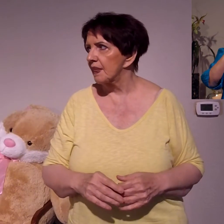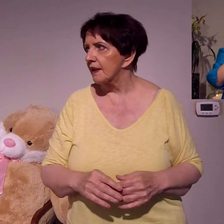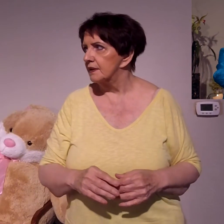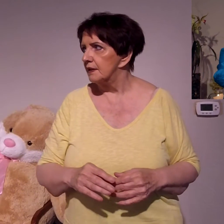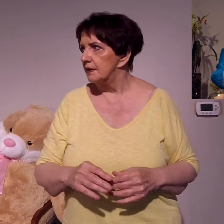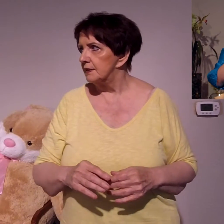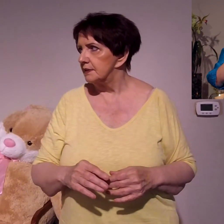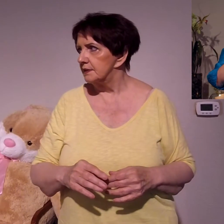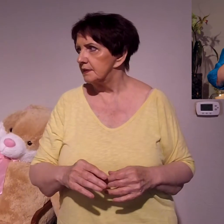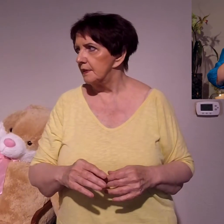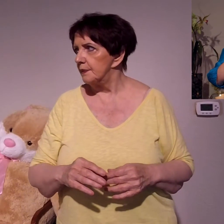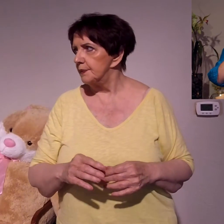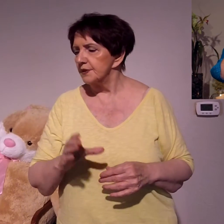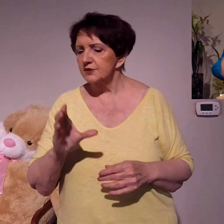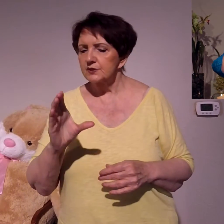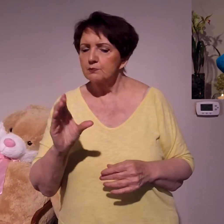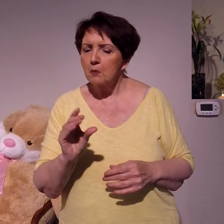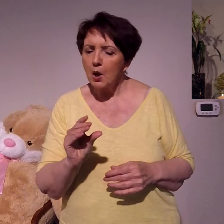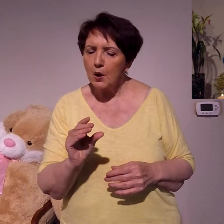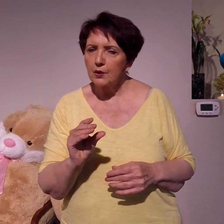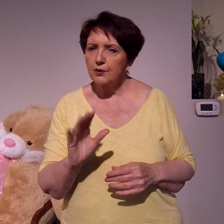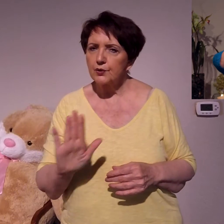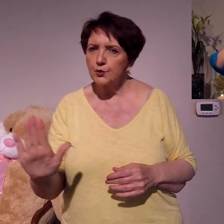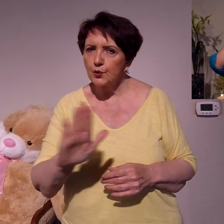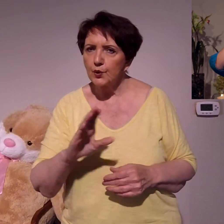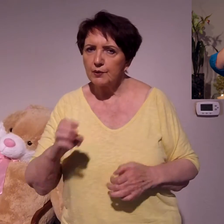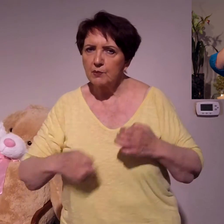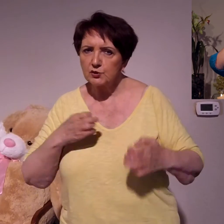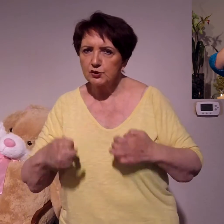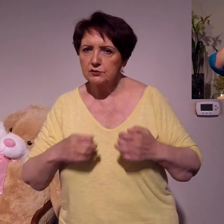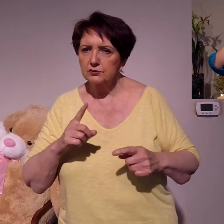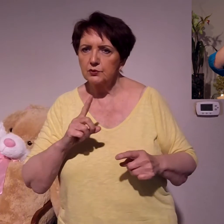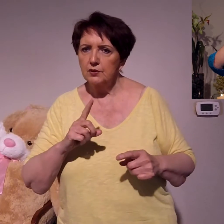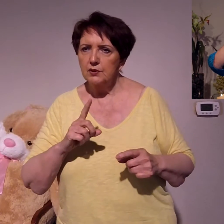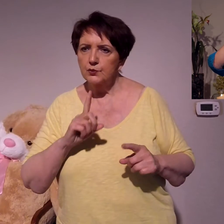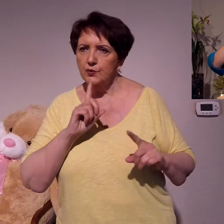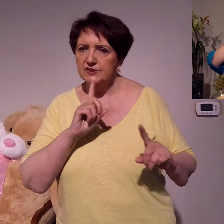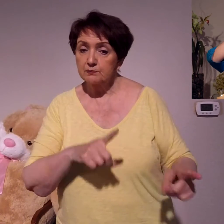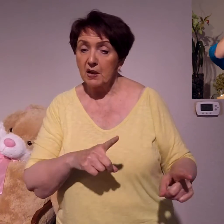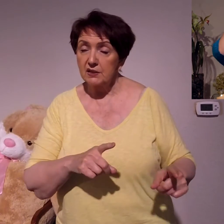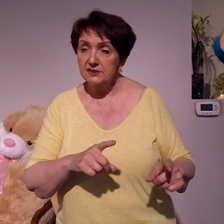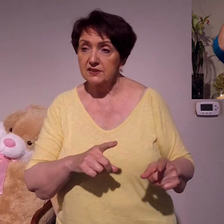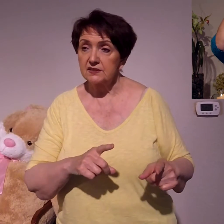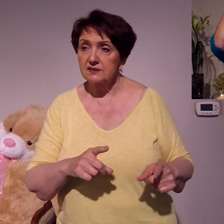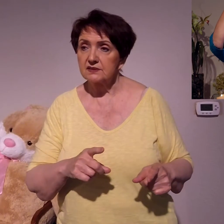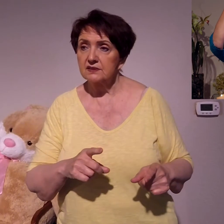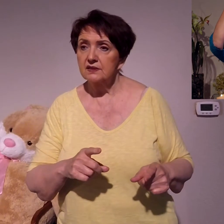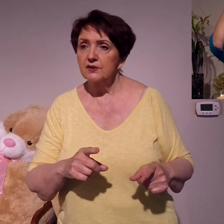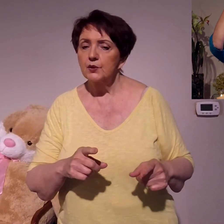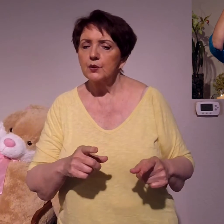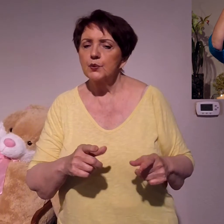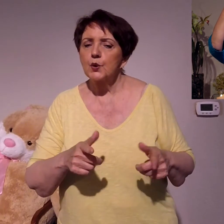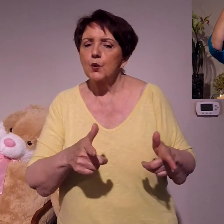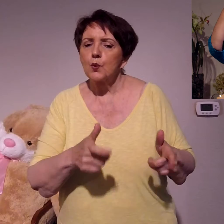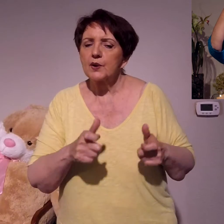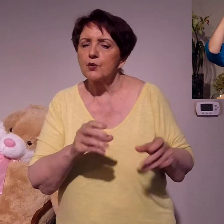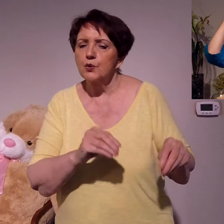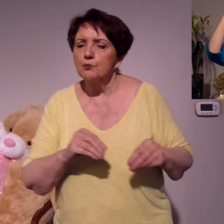part. And then when sensitivity is overcome, around that comes